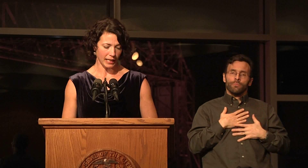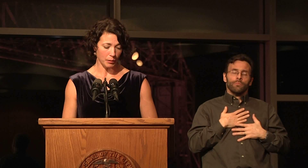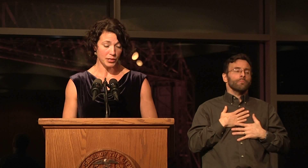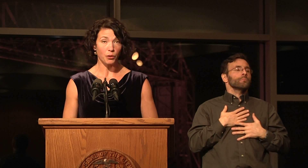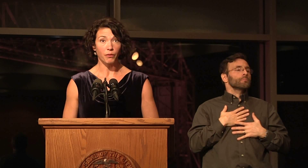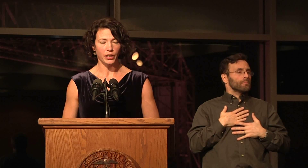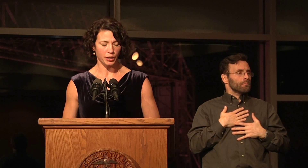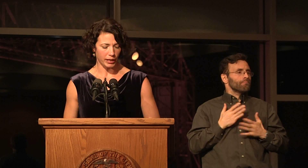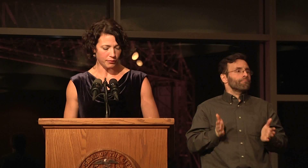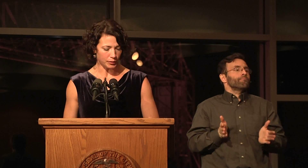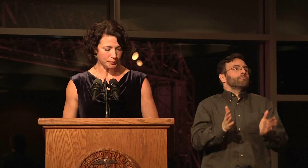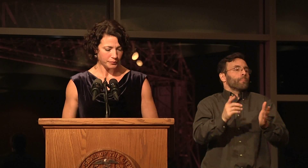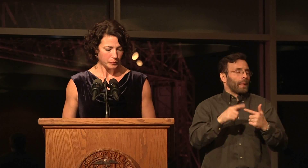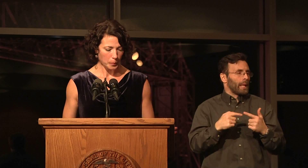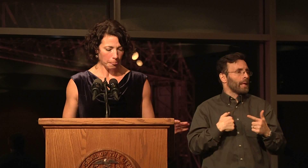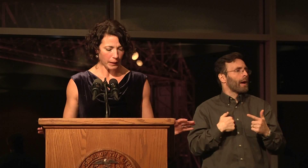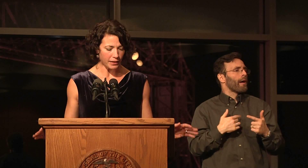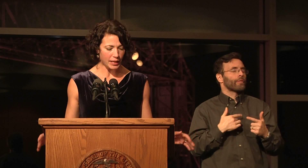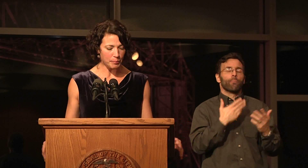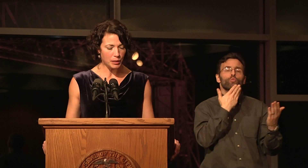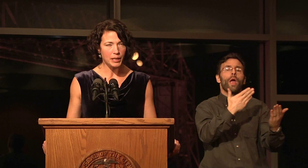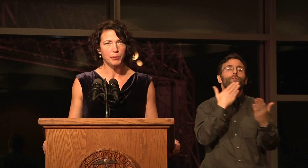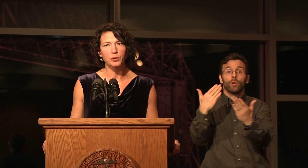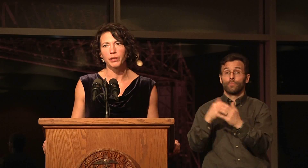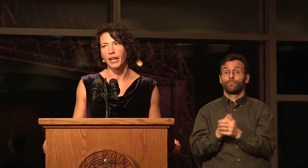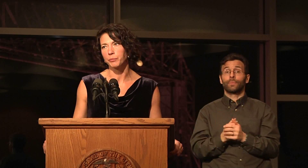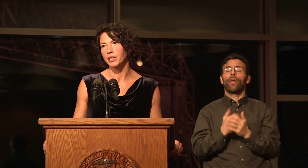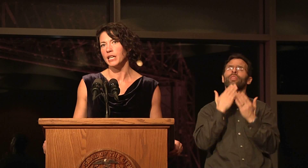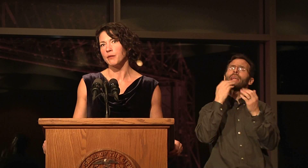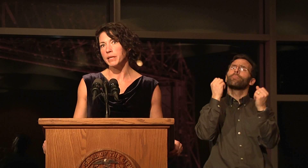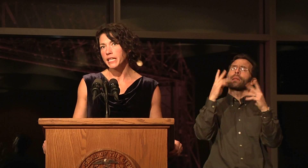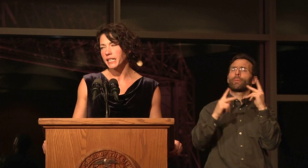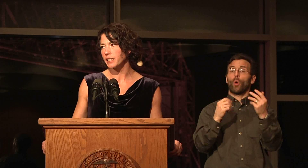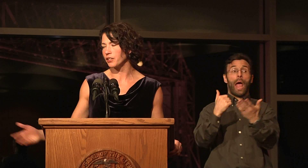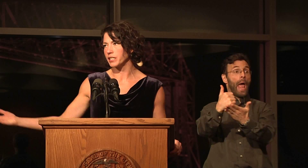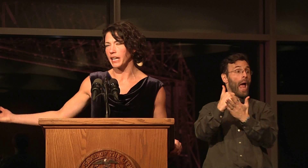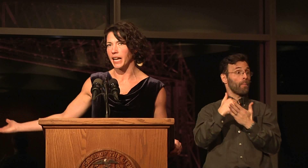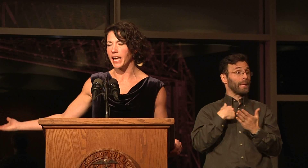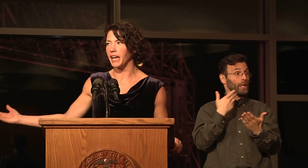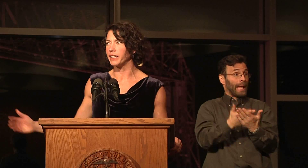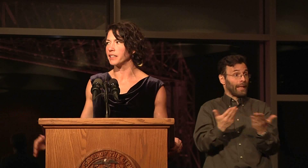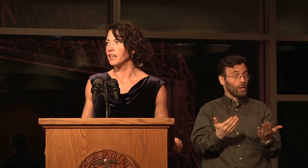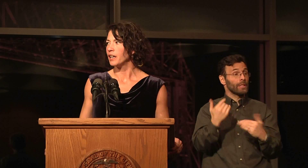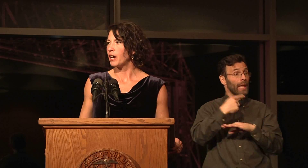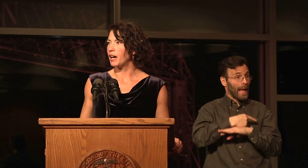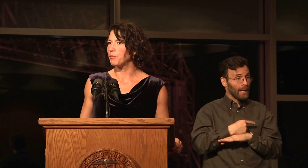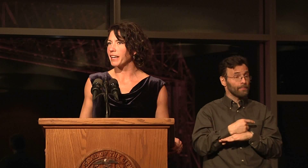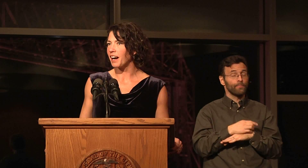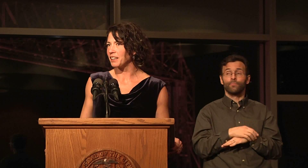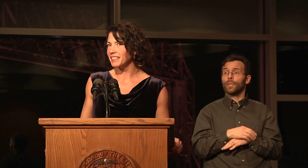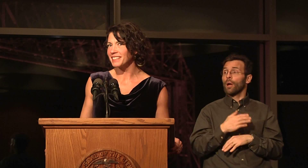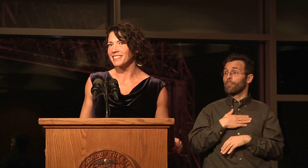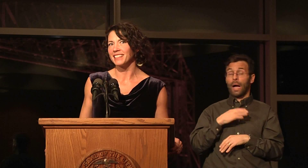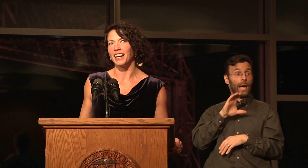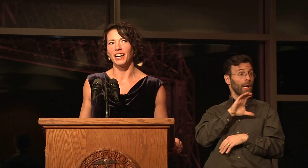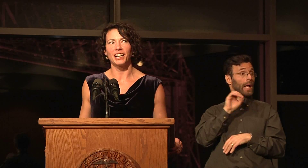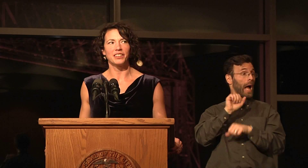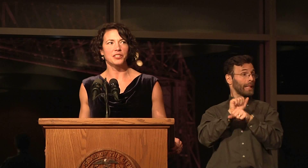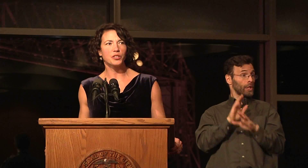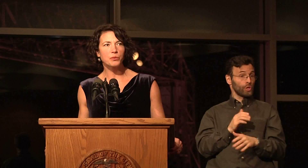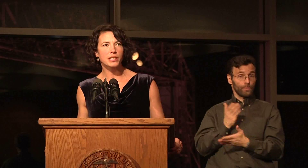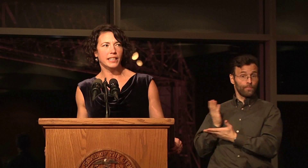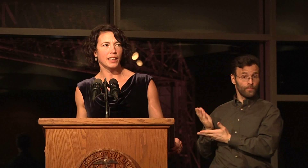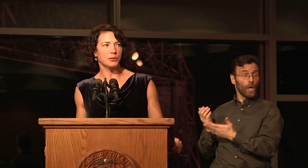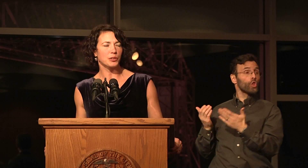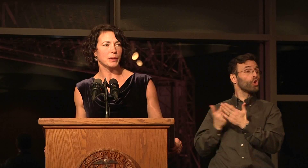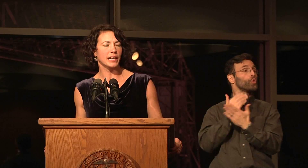propels me, and I am so very grateful. I thank many people who have helped me get here today, and my colleagues on